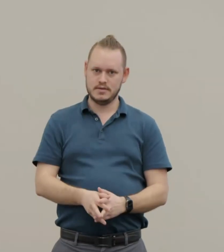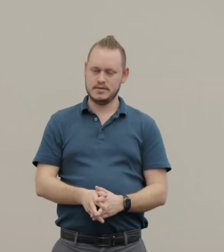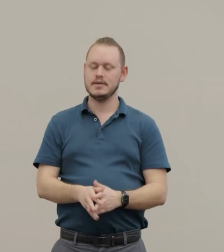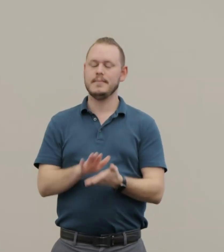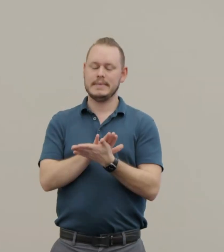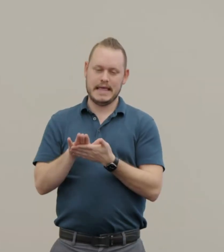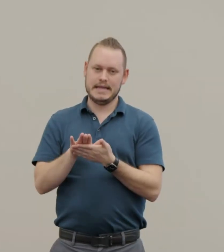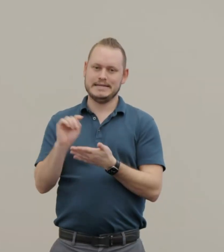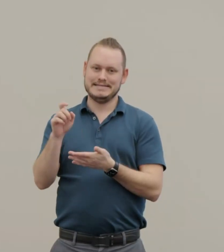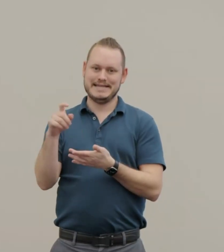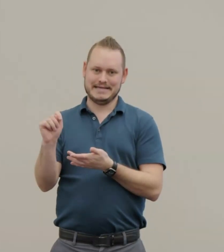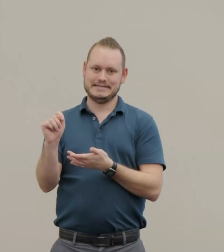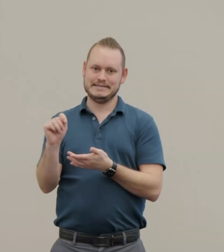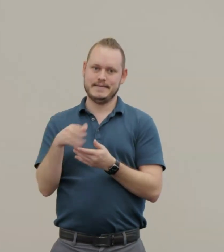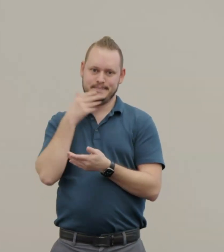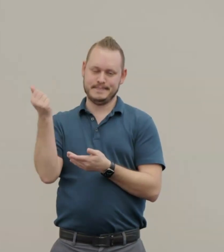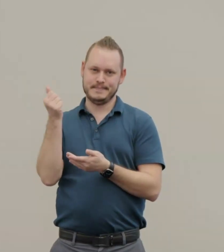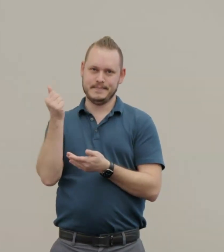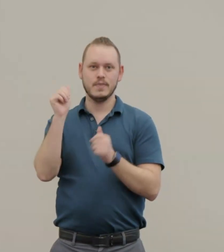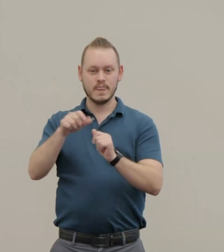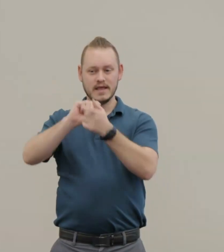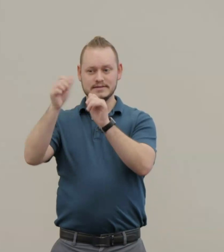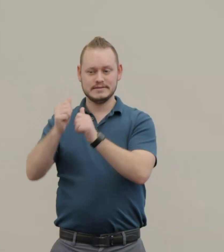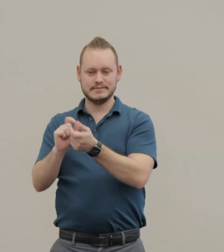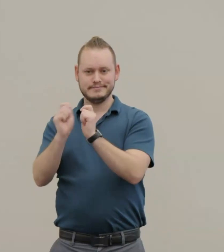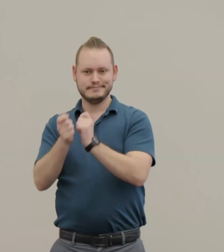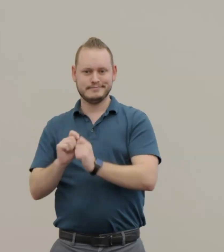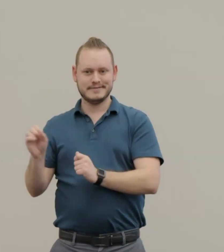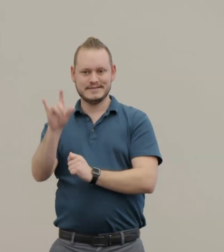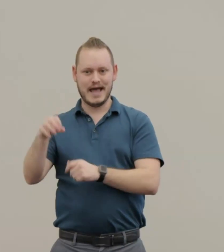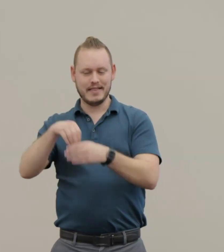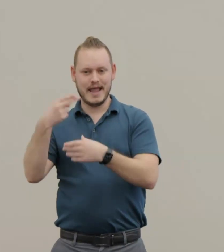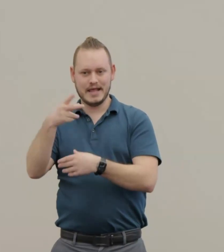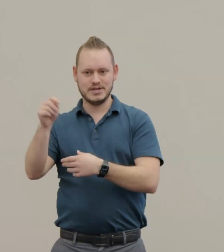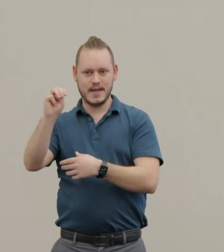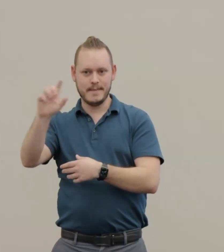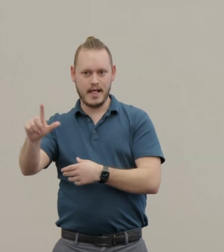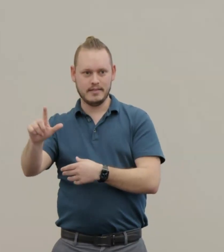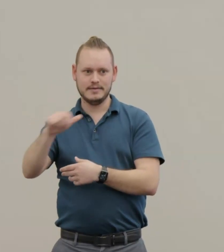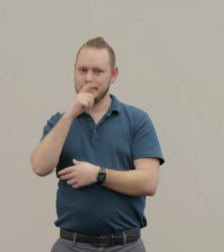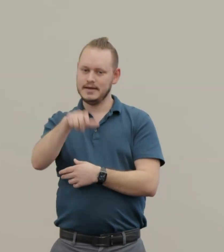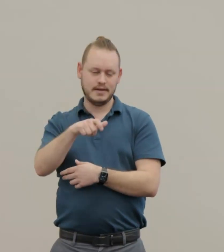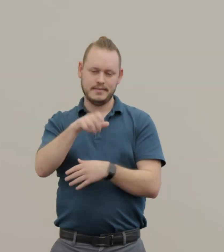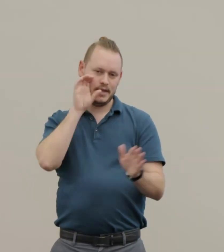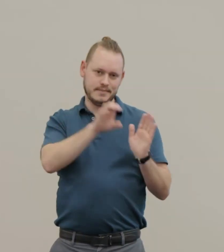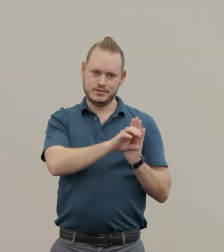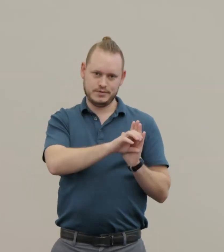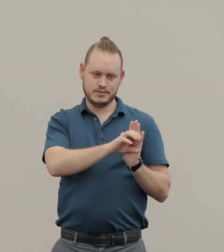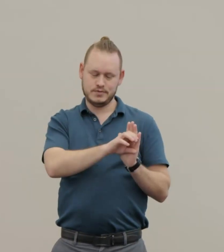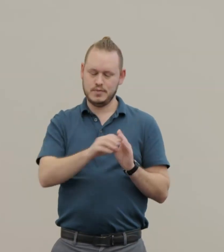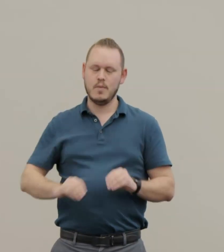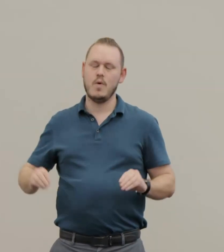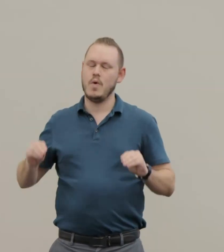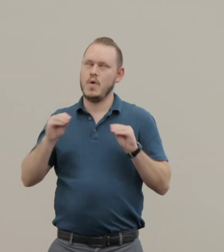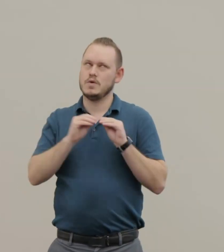plain text. There are things we can do to style plain text in an HTML document. It doesn't need to be an image. It's so much